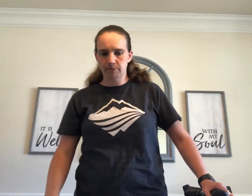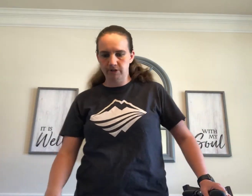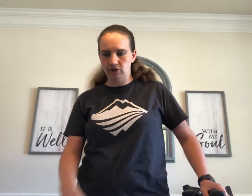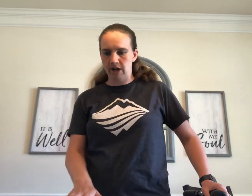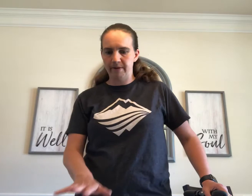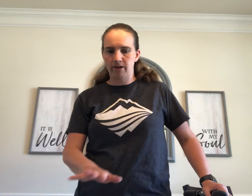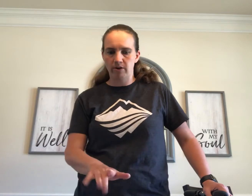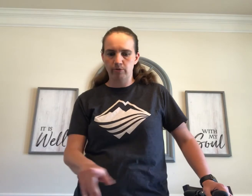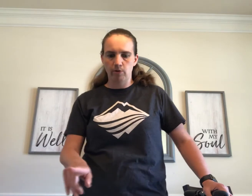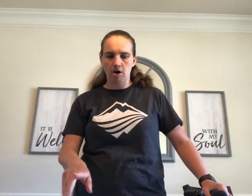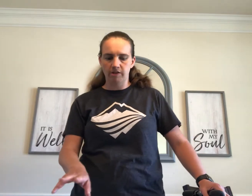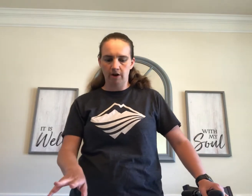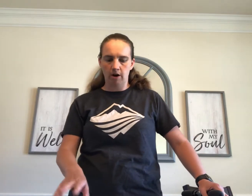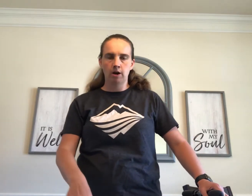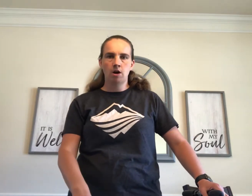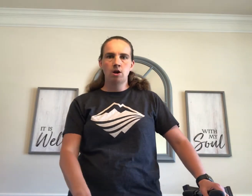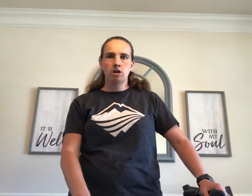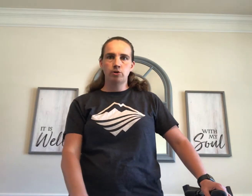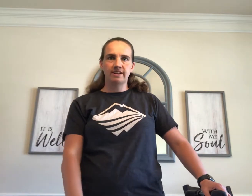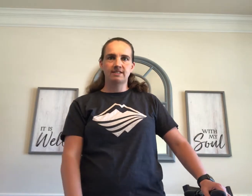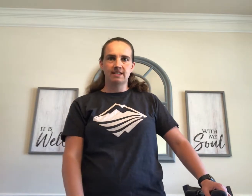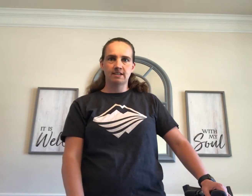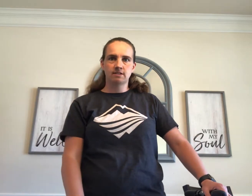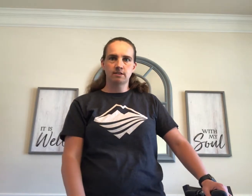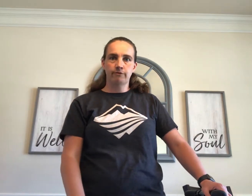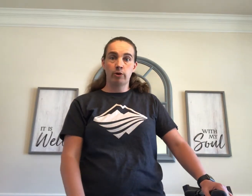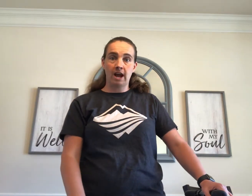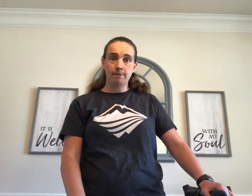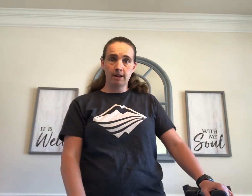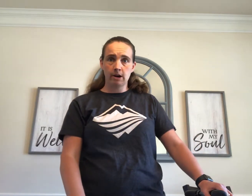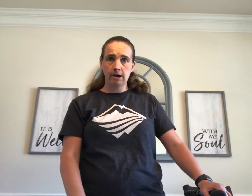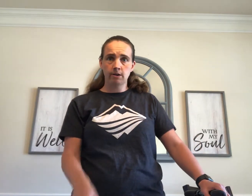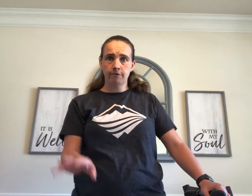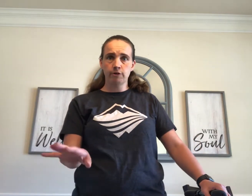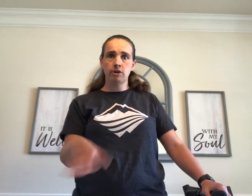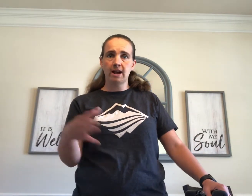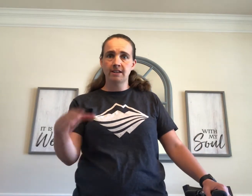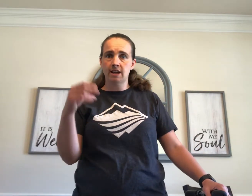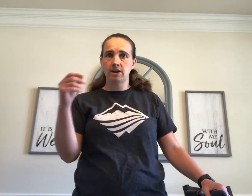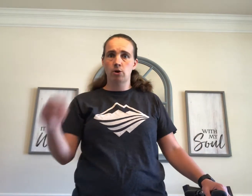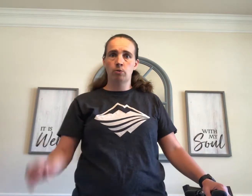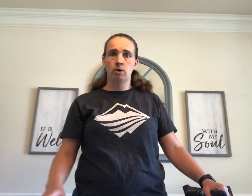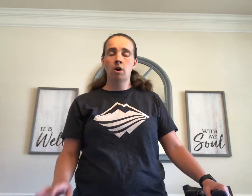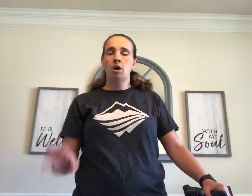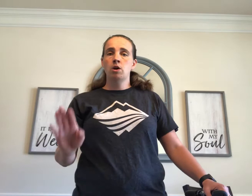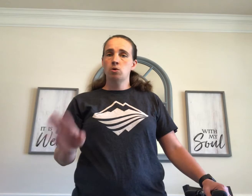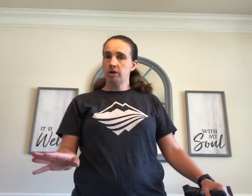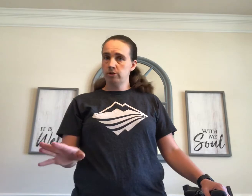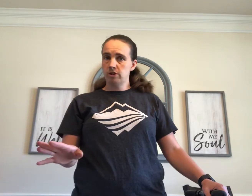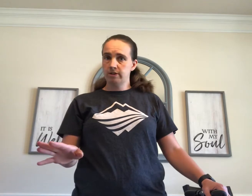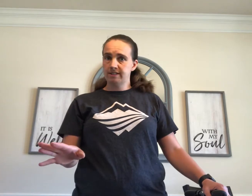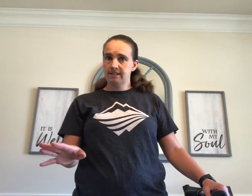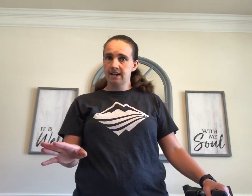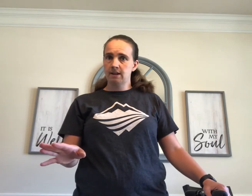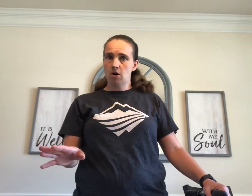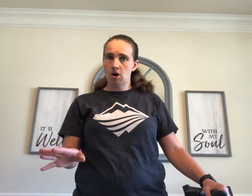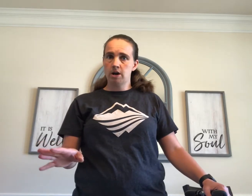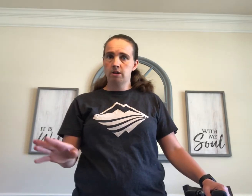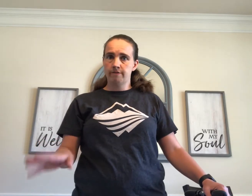start out by going through all of our Unit 6 vocabulary for you guys. I know you all know that you can see it on the